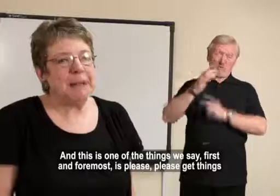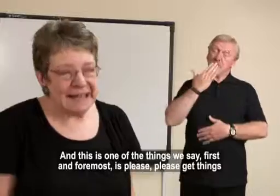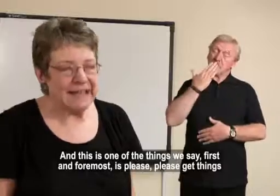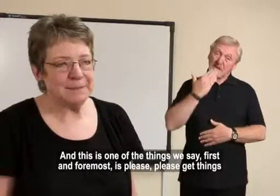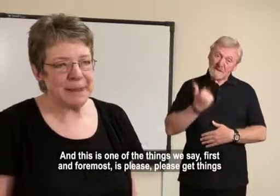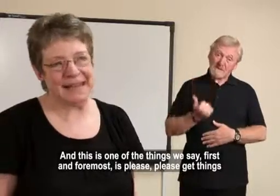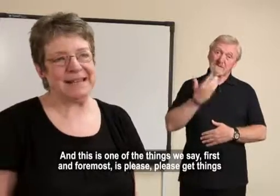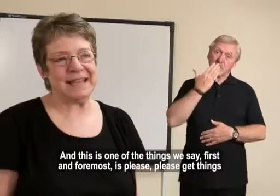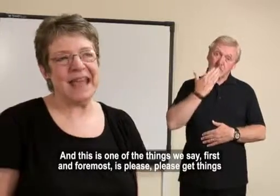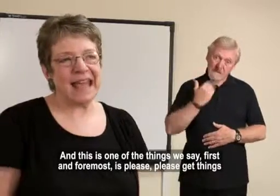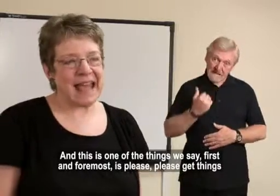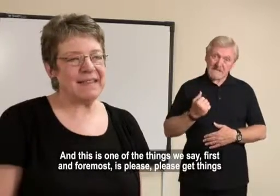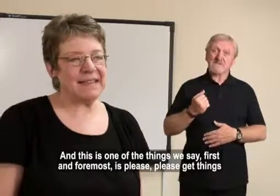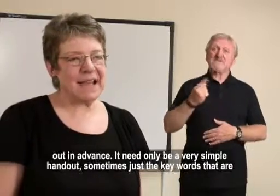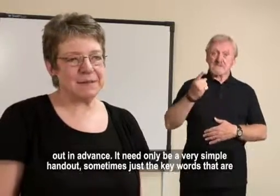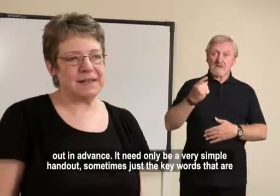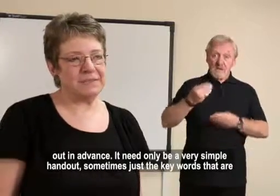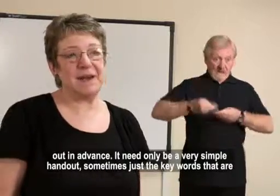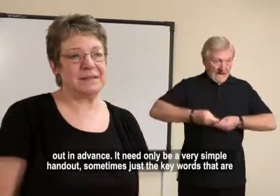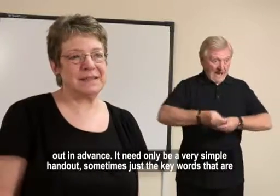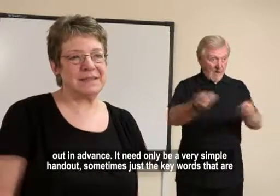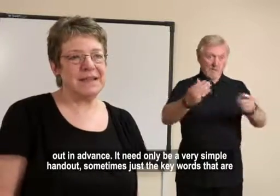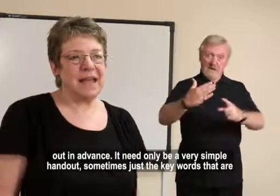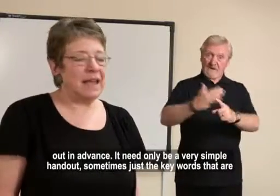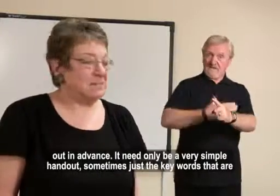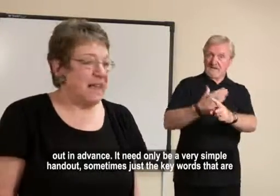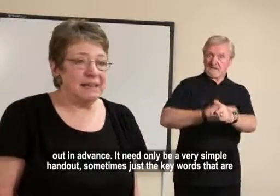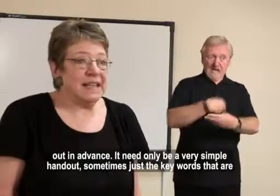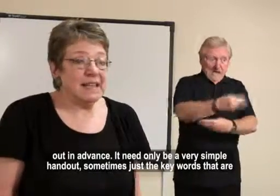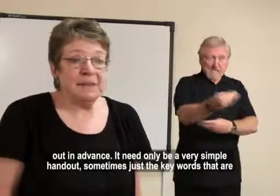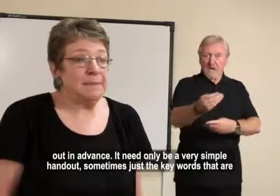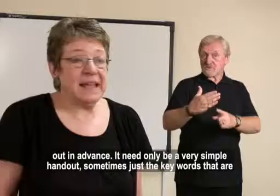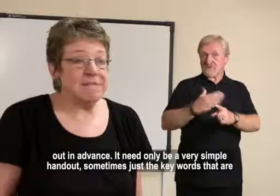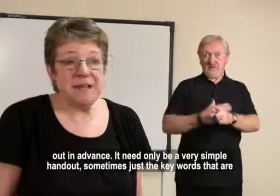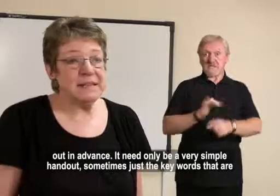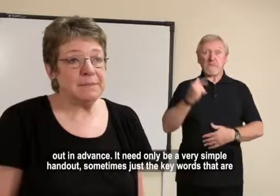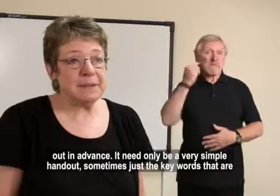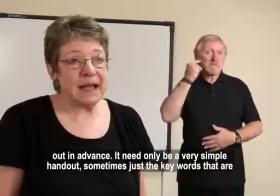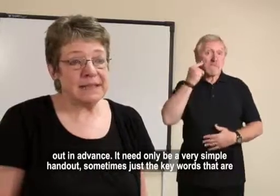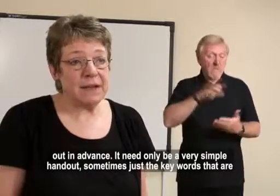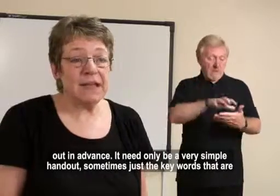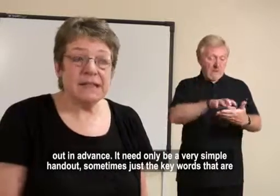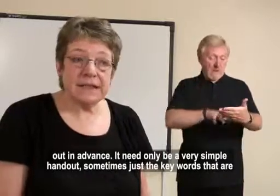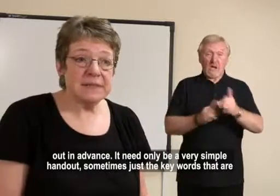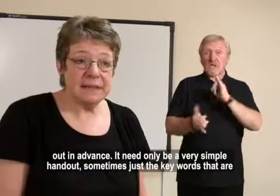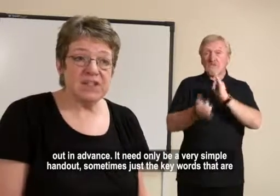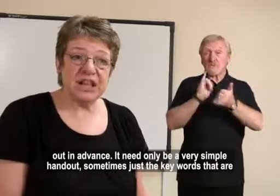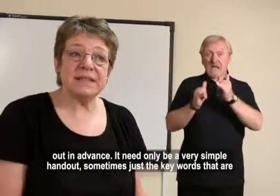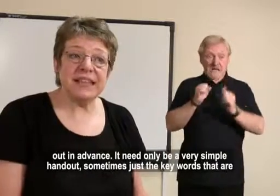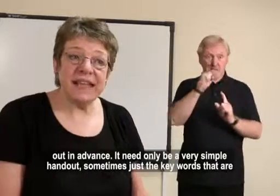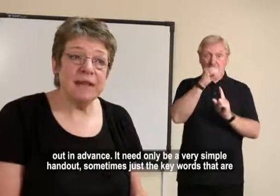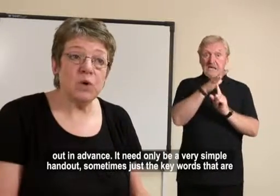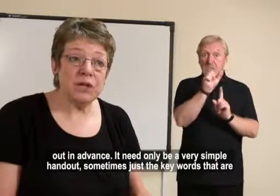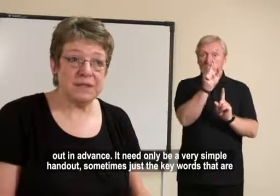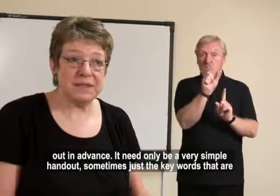foremost is please, please get things out in advance. It need only be a very simple handout, sometimes